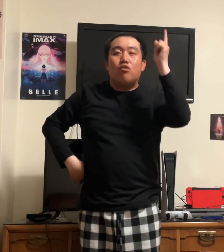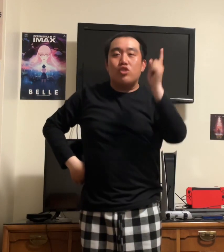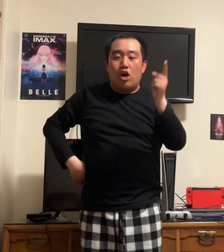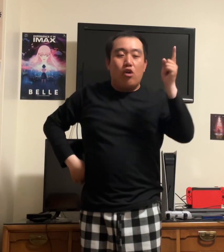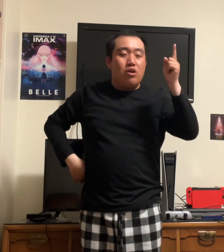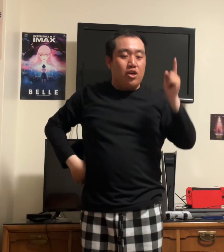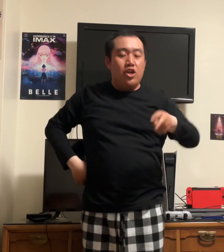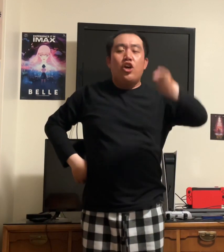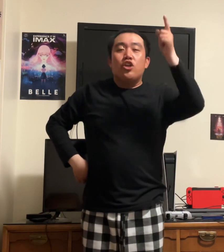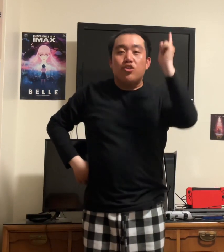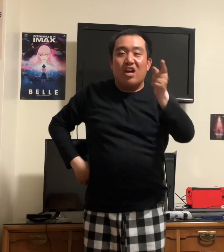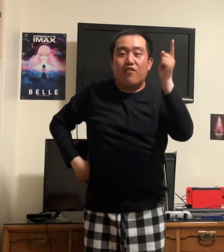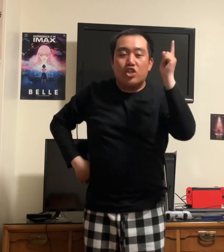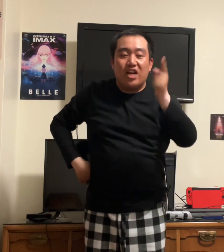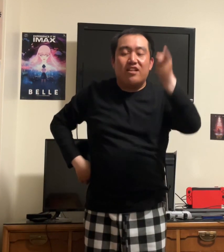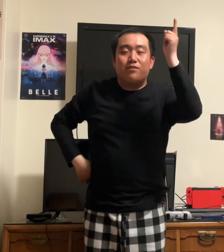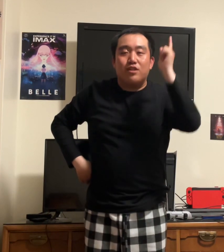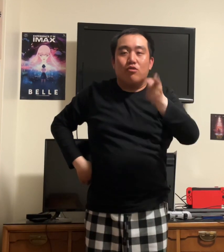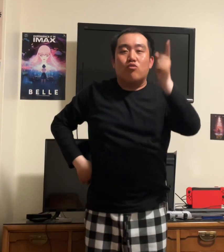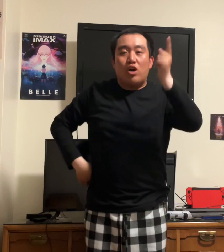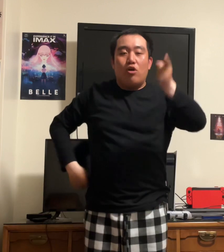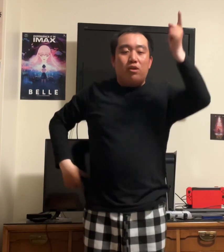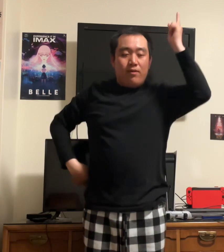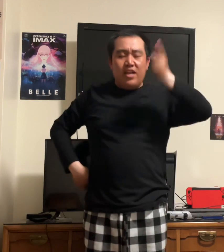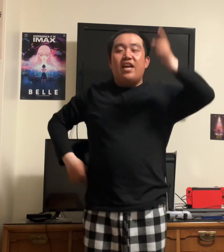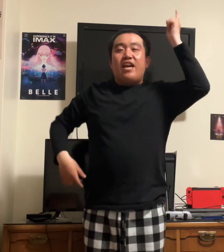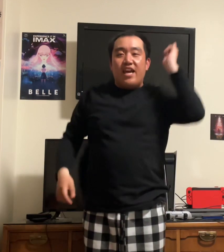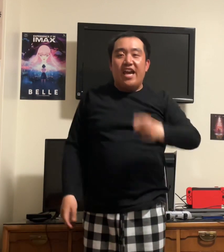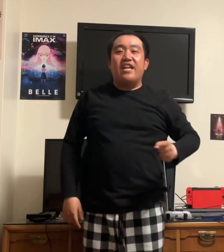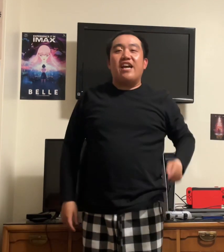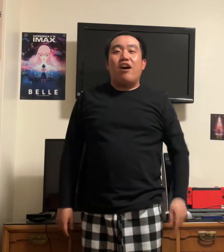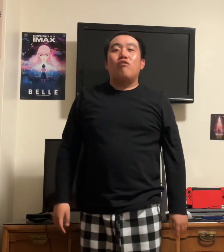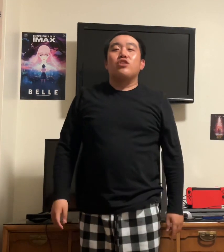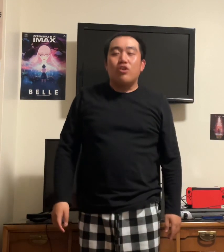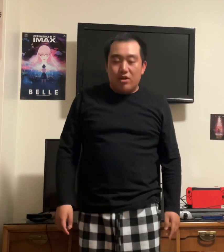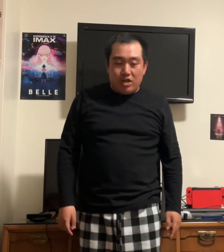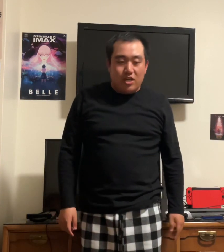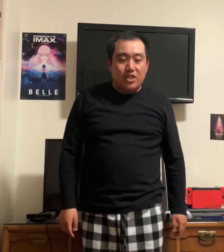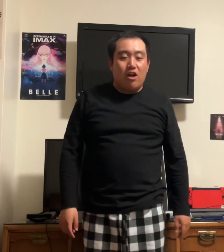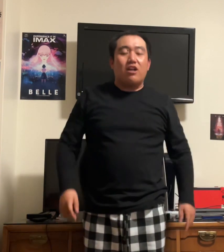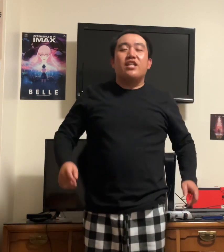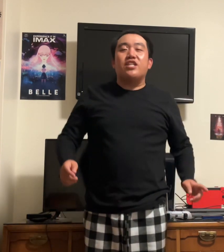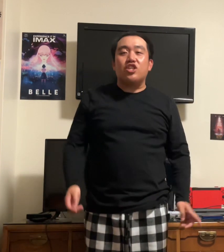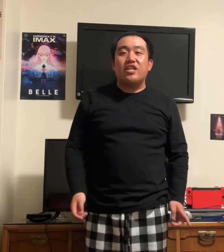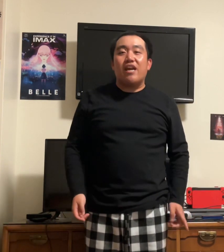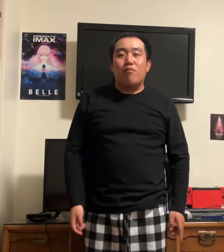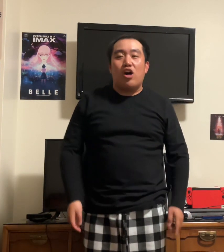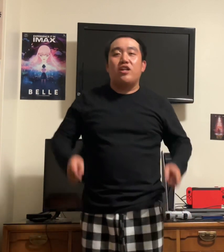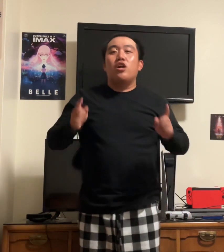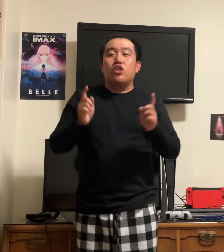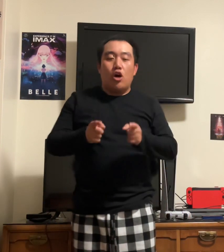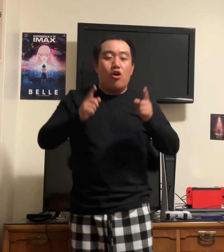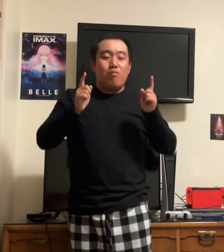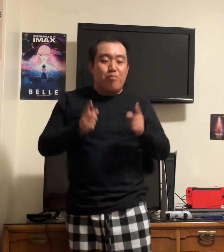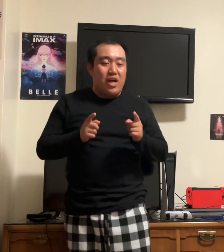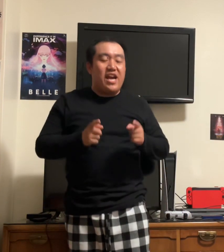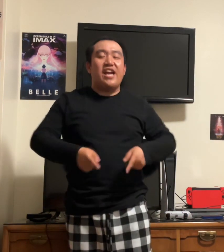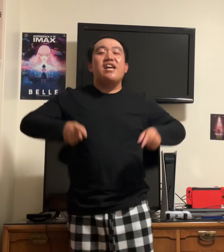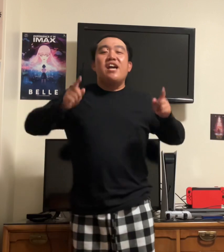go. You never shine if you don't grow. Hey now, you're an all-star. Get your game on, go play.